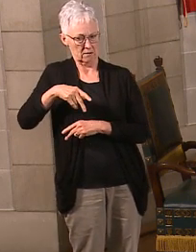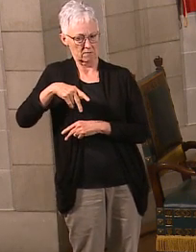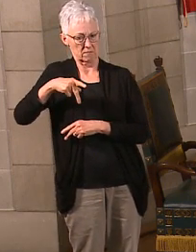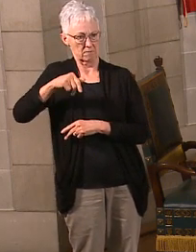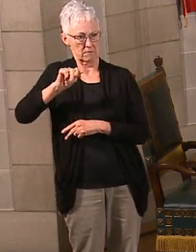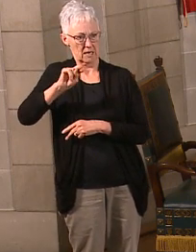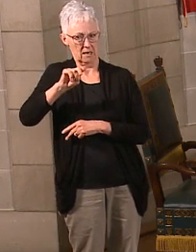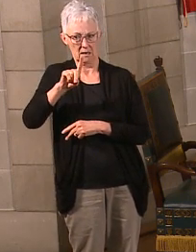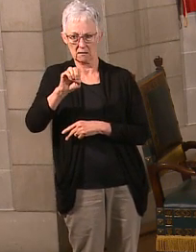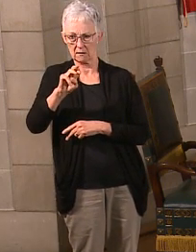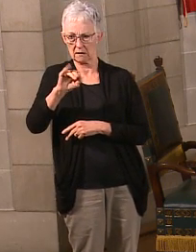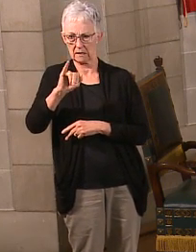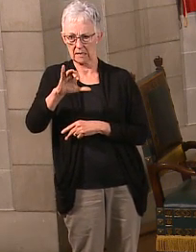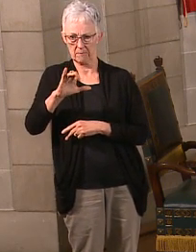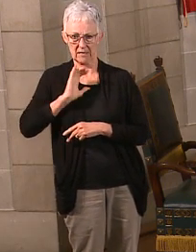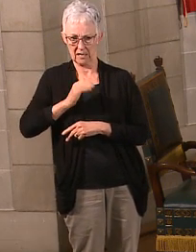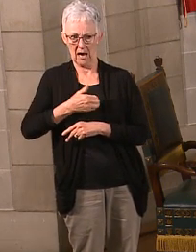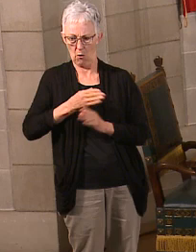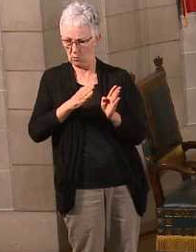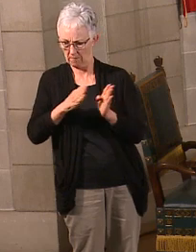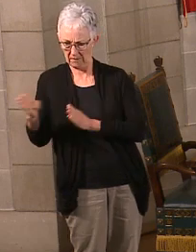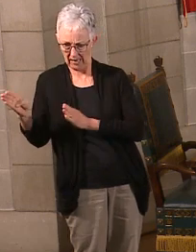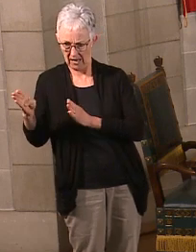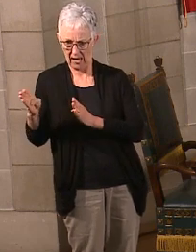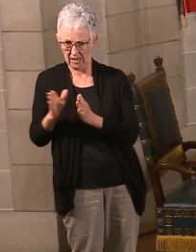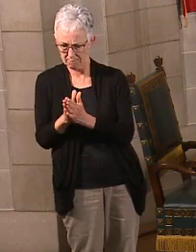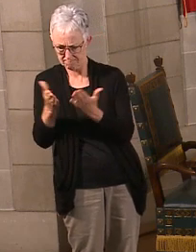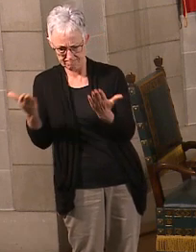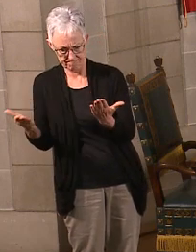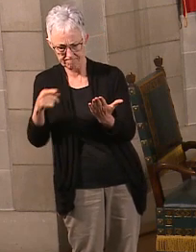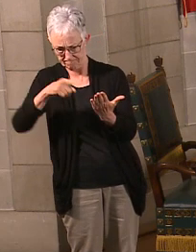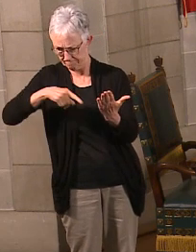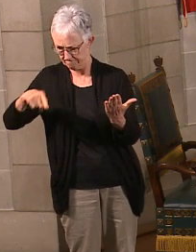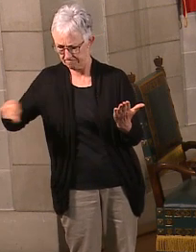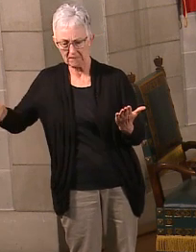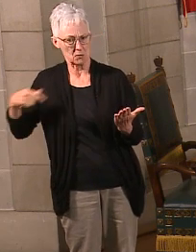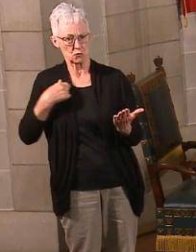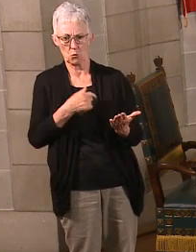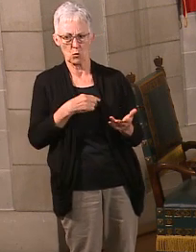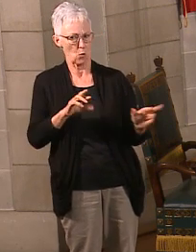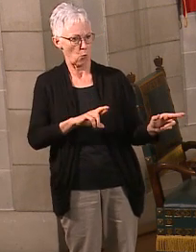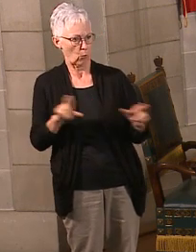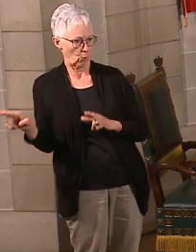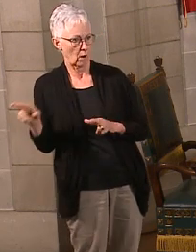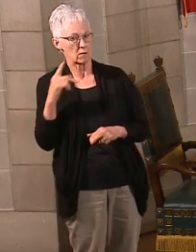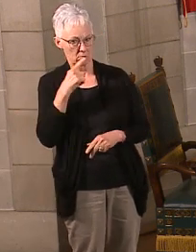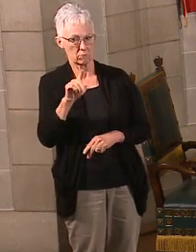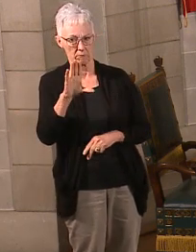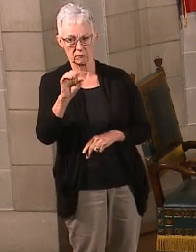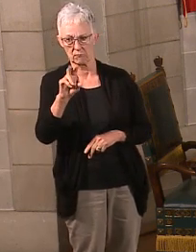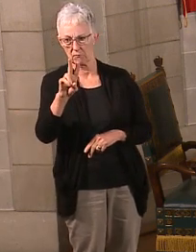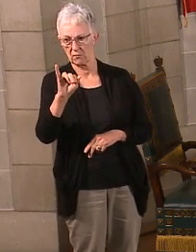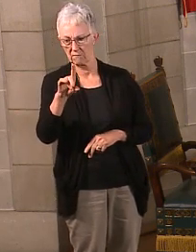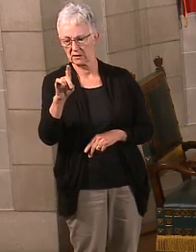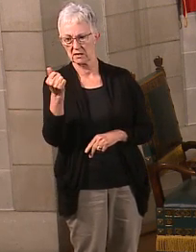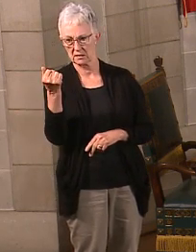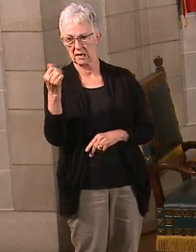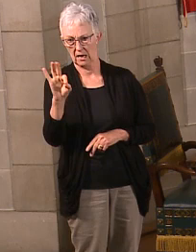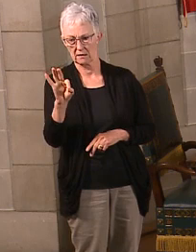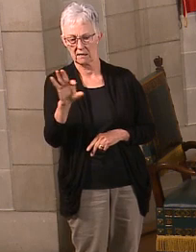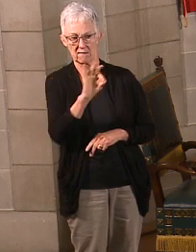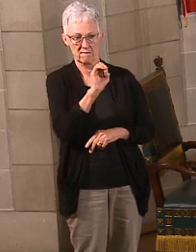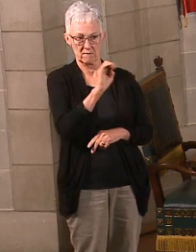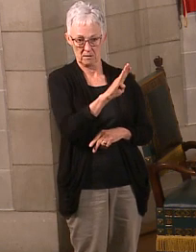issue. It was a pretty easy shift for us to move towards COVID-19. On February 25th, we started issuing information